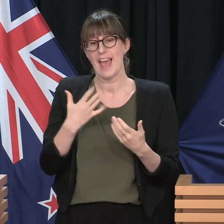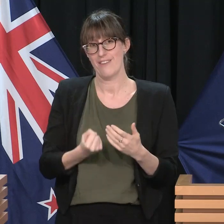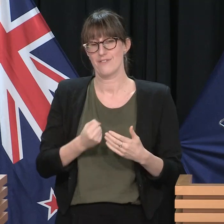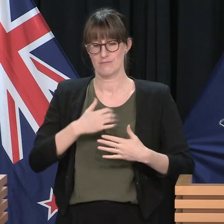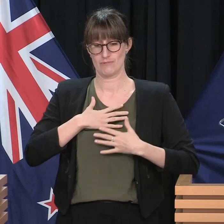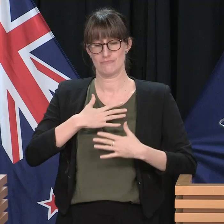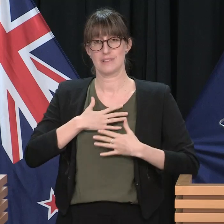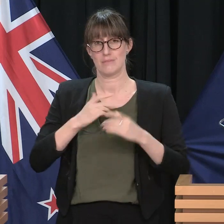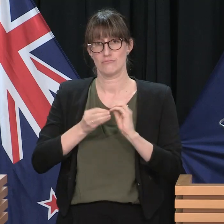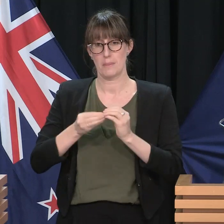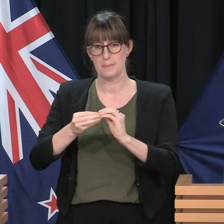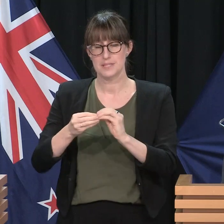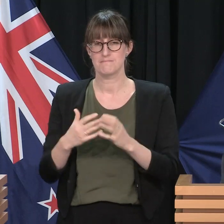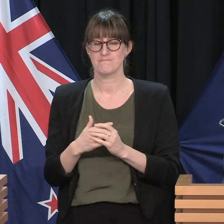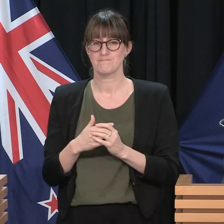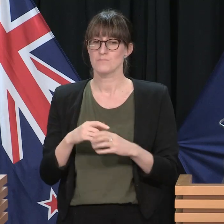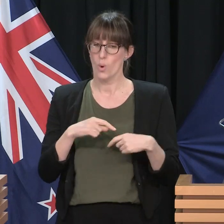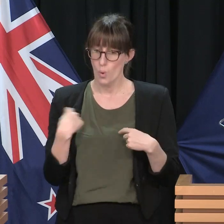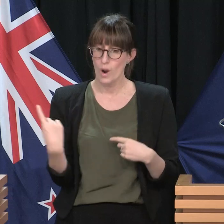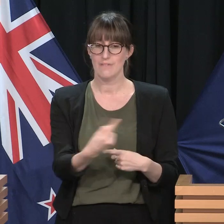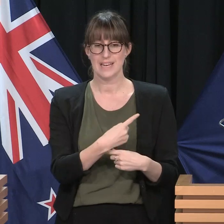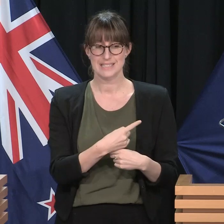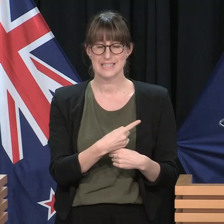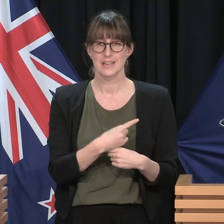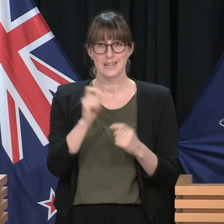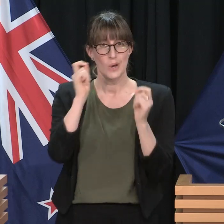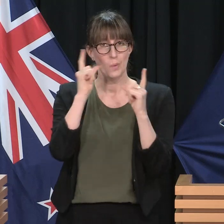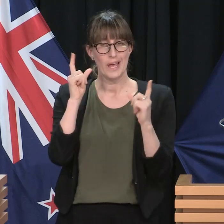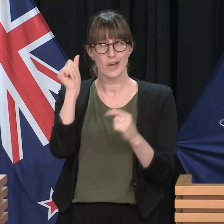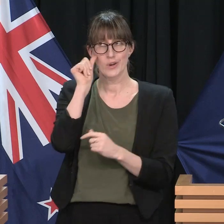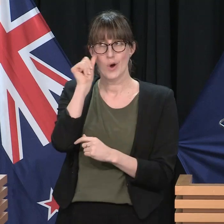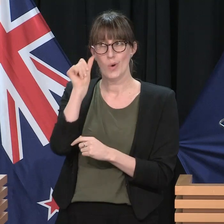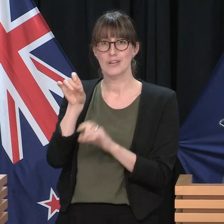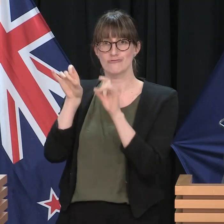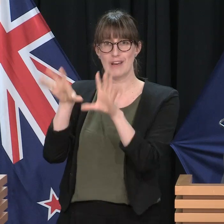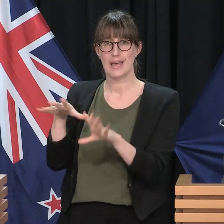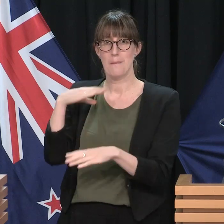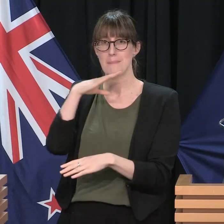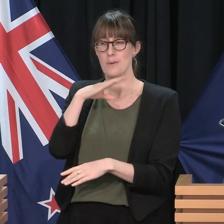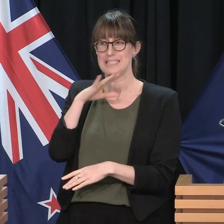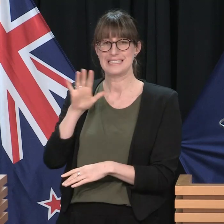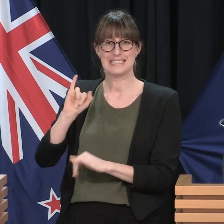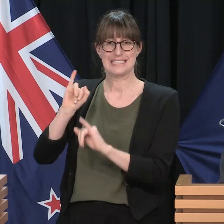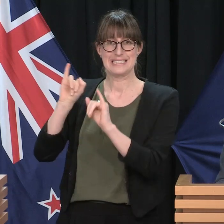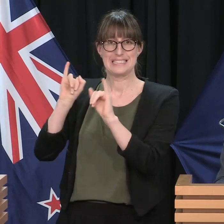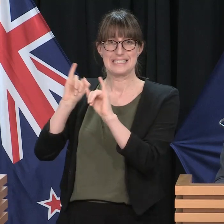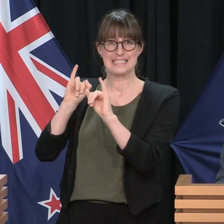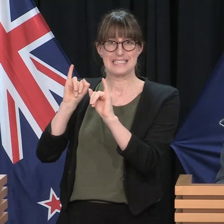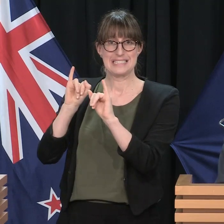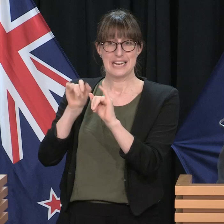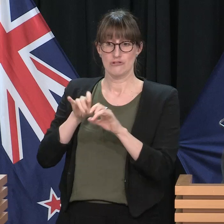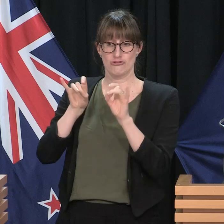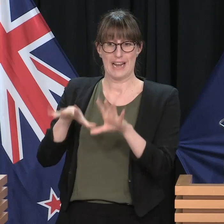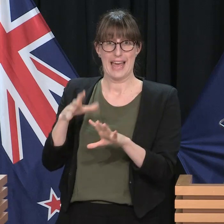and motivated by the situation Melbourne and Victoria now find themselves in. Small breaches there have led to